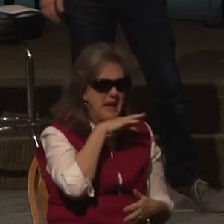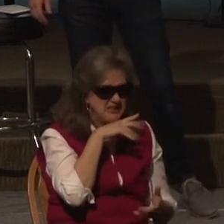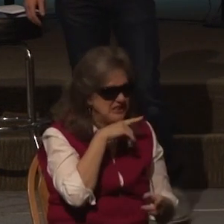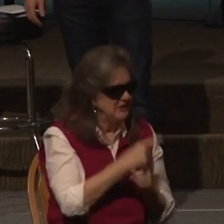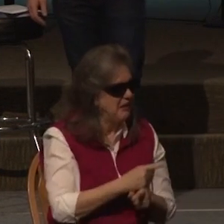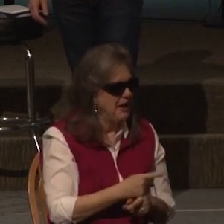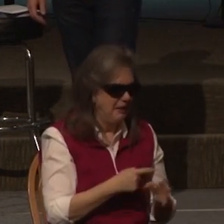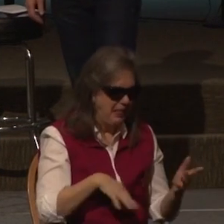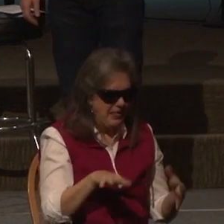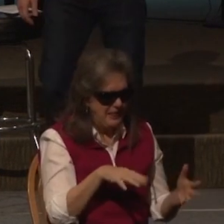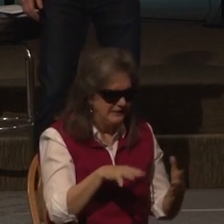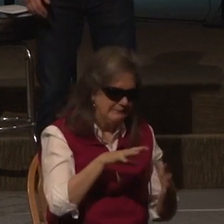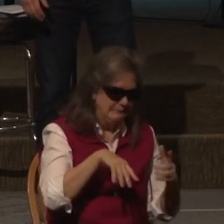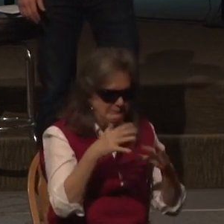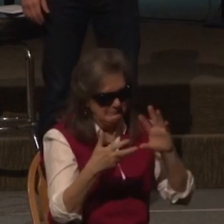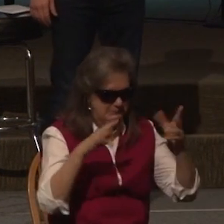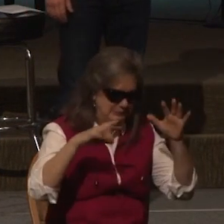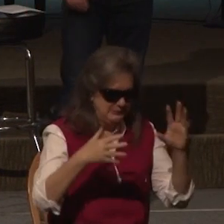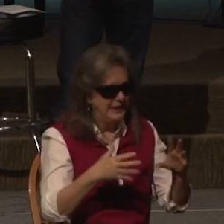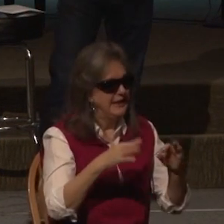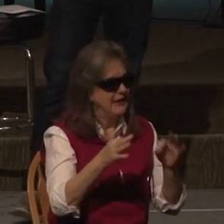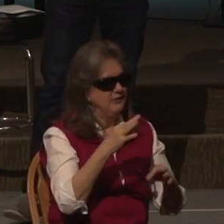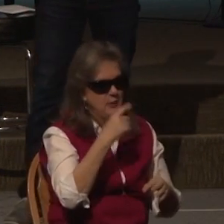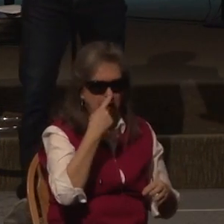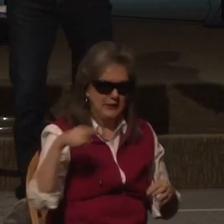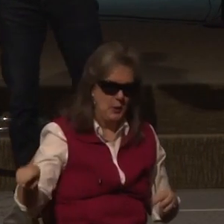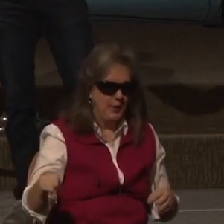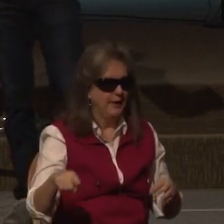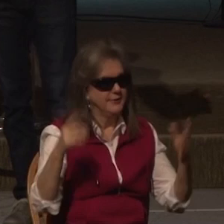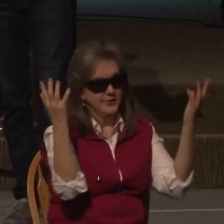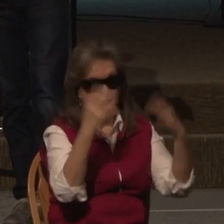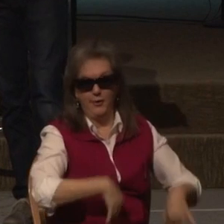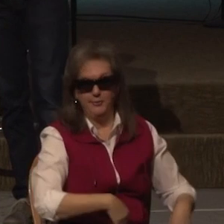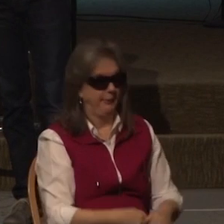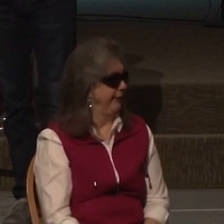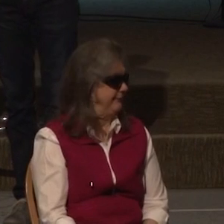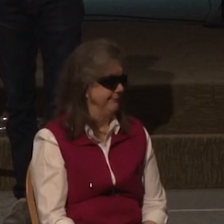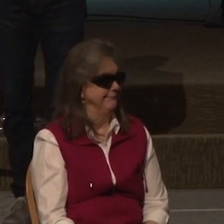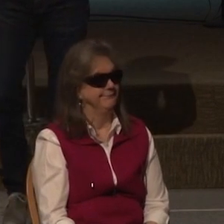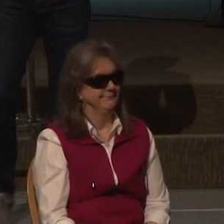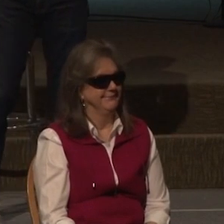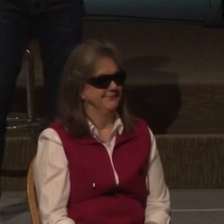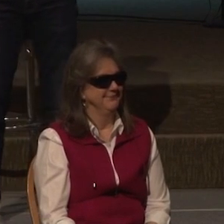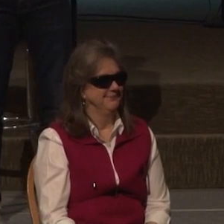right? That if you completely ignore it, it will just fall apart.